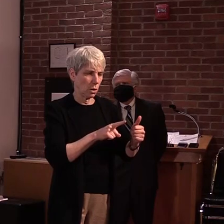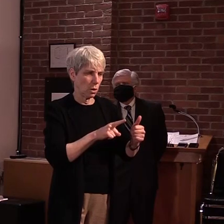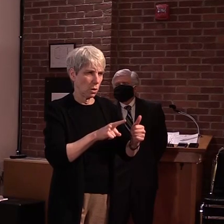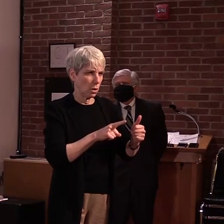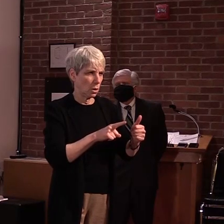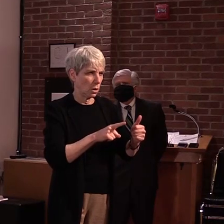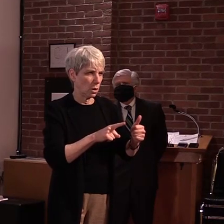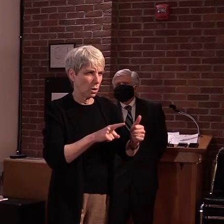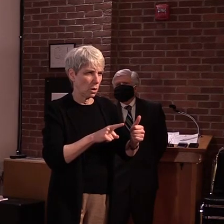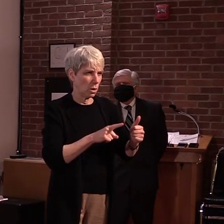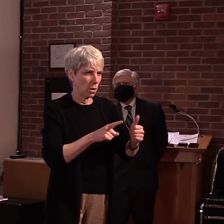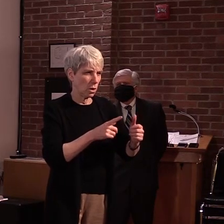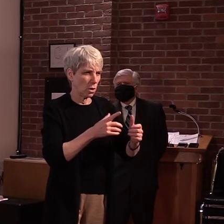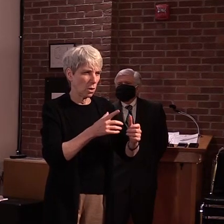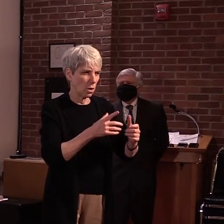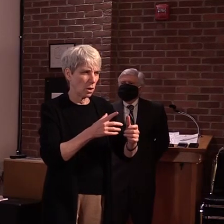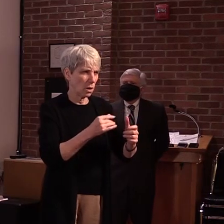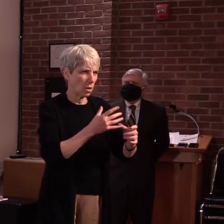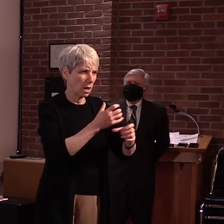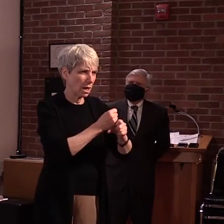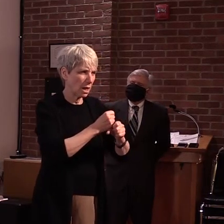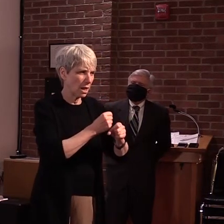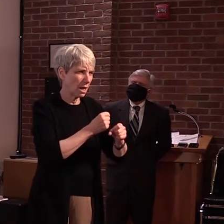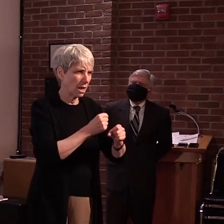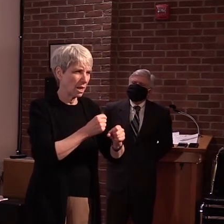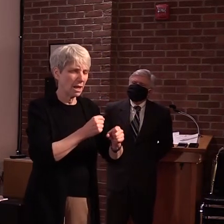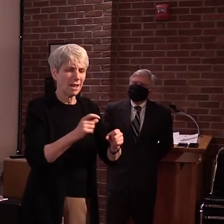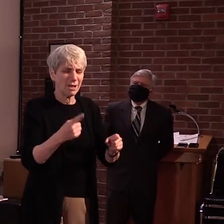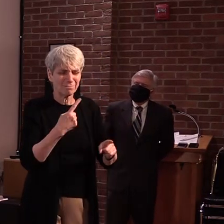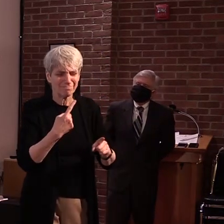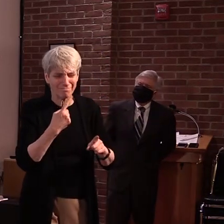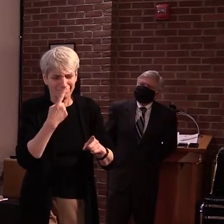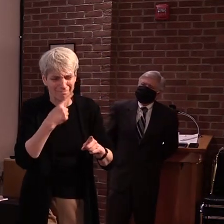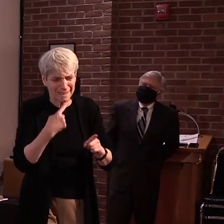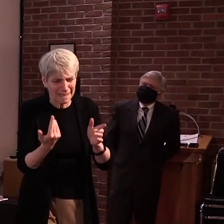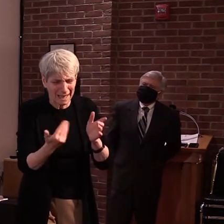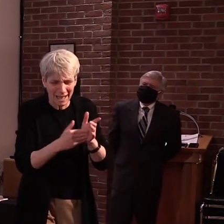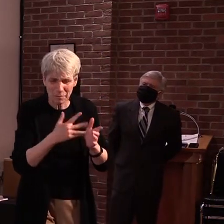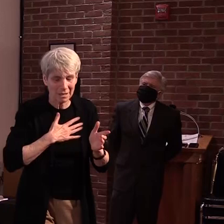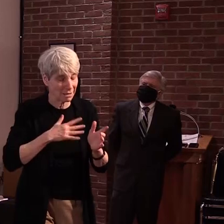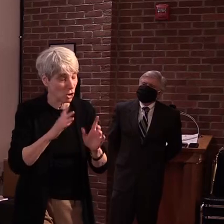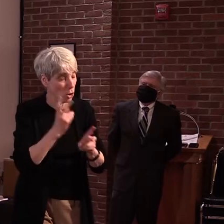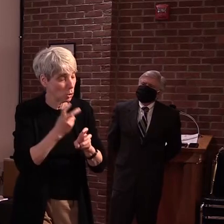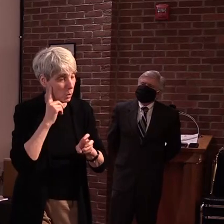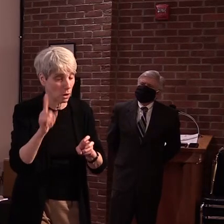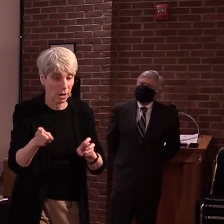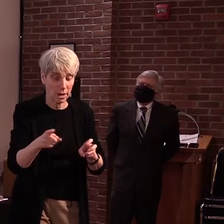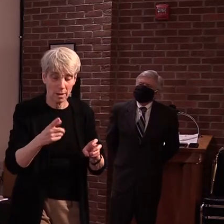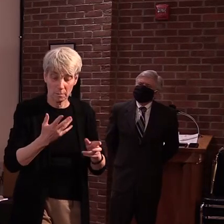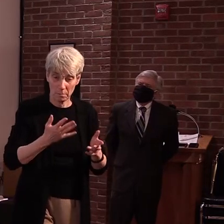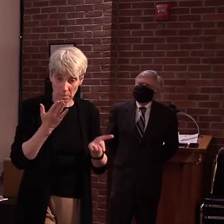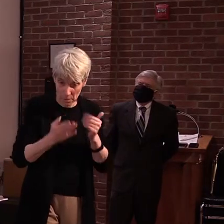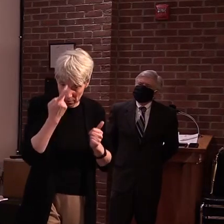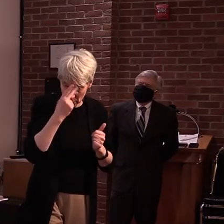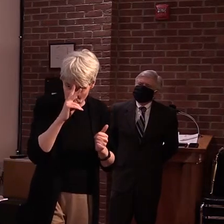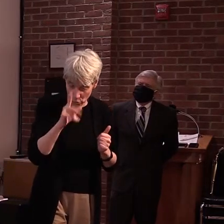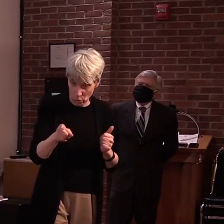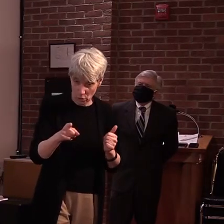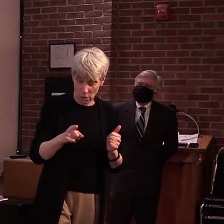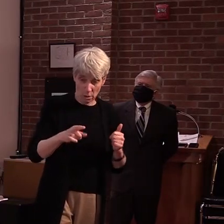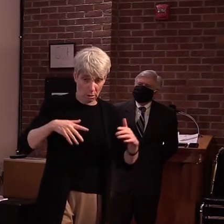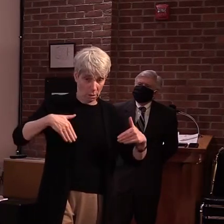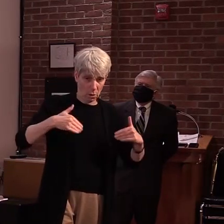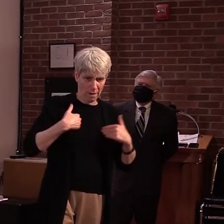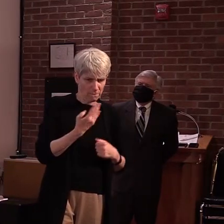Or what is happening with that? Maybe you could repeat the question. Did you say we don't have, maybe I misunderstood, we don't